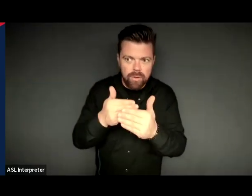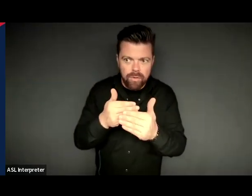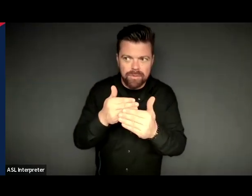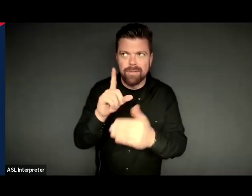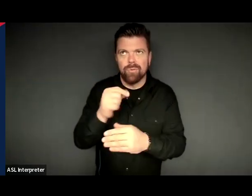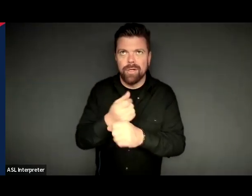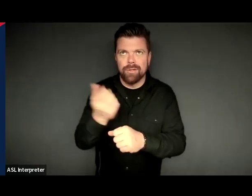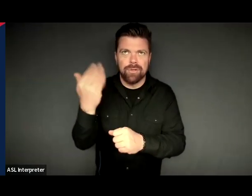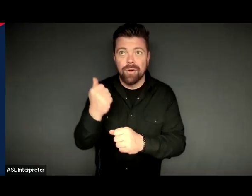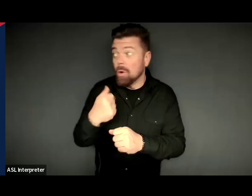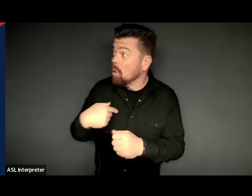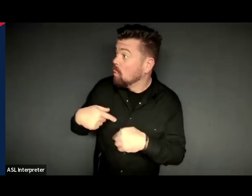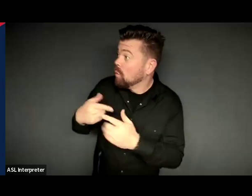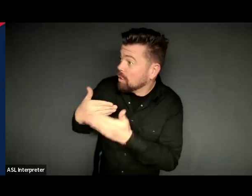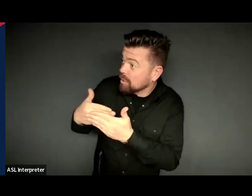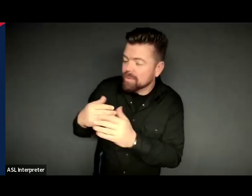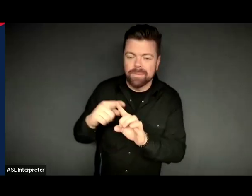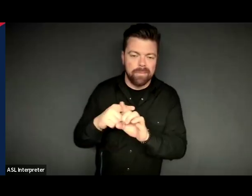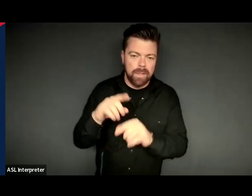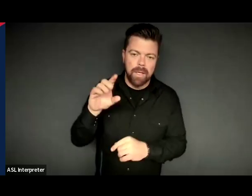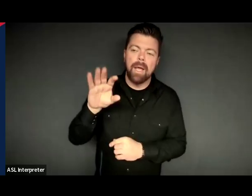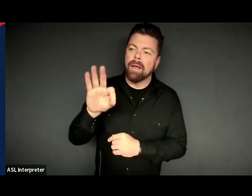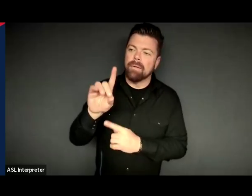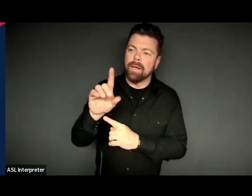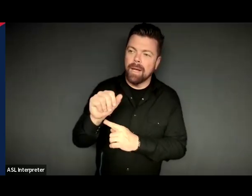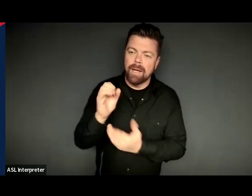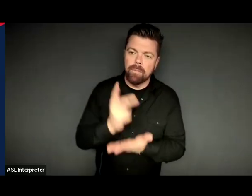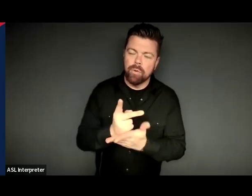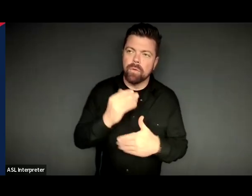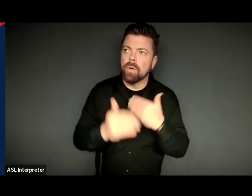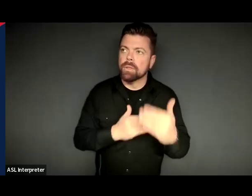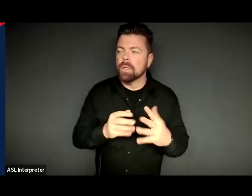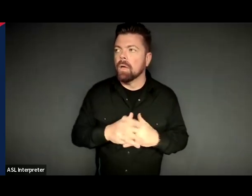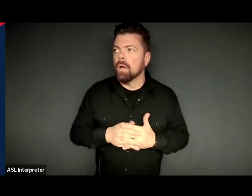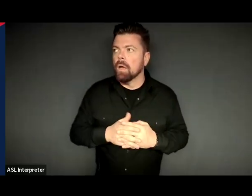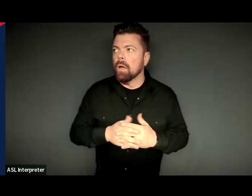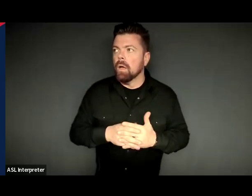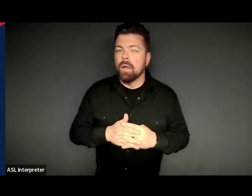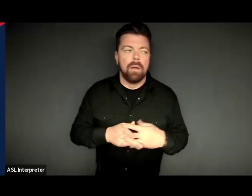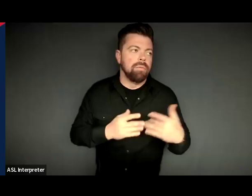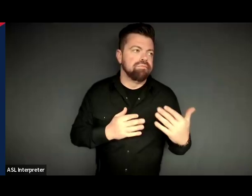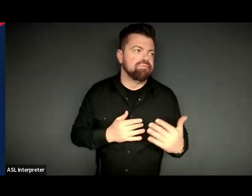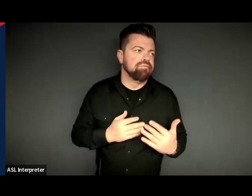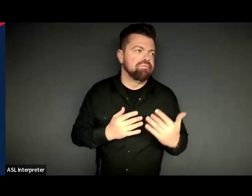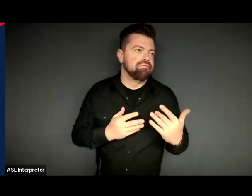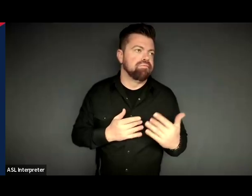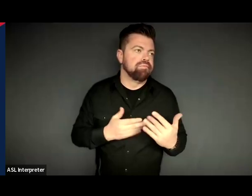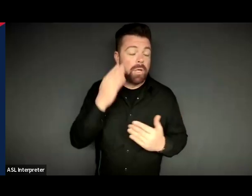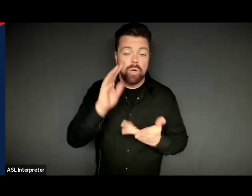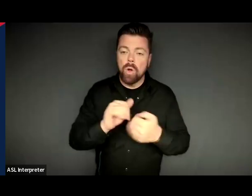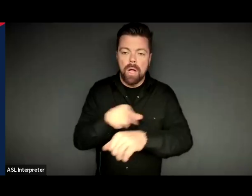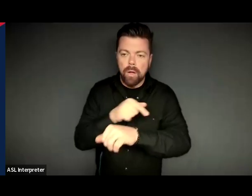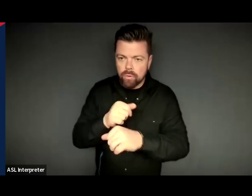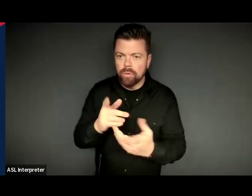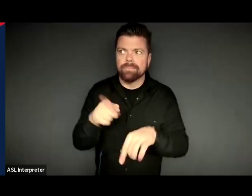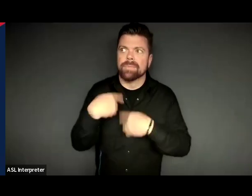years ago, but these are like going through the FDA approval process. So, and how long that takes, we don't know. So